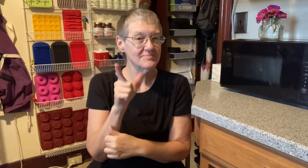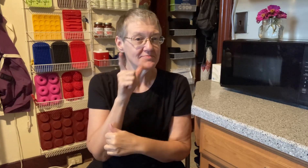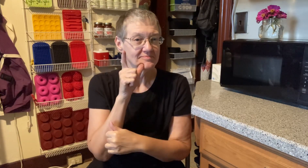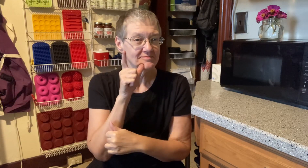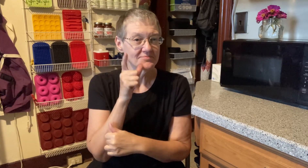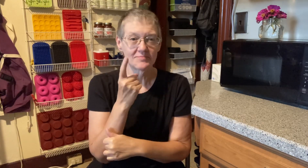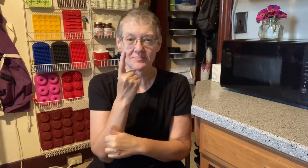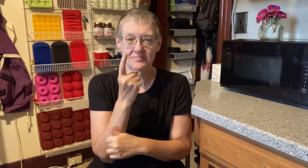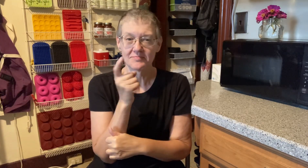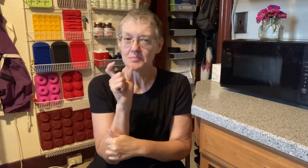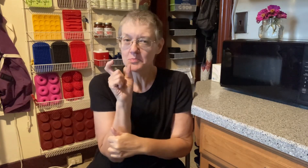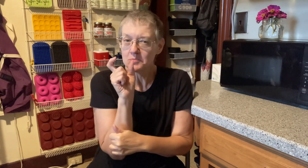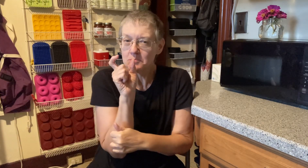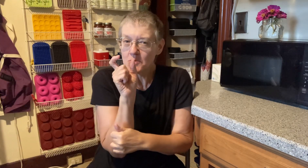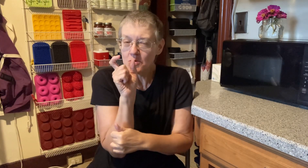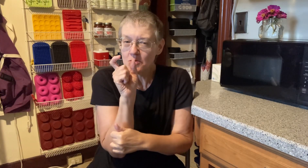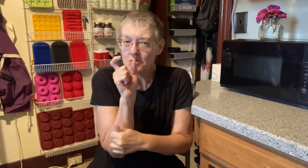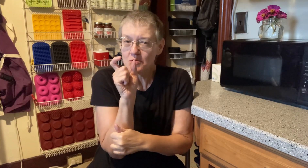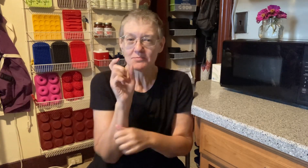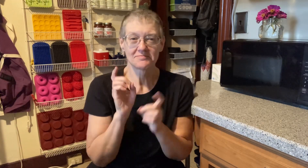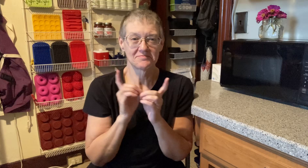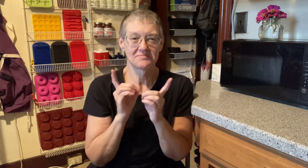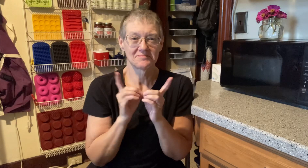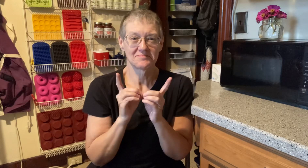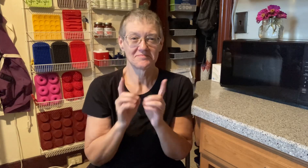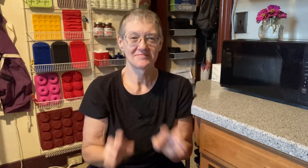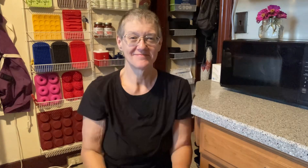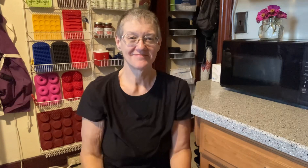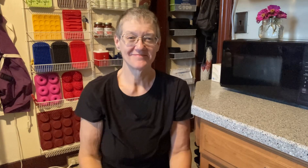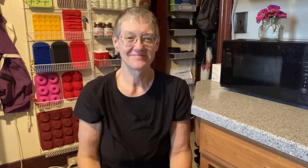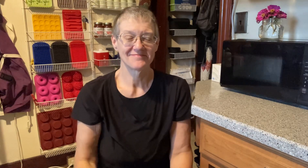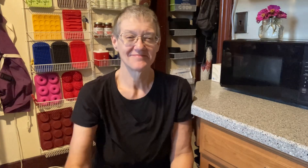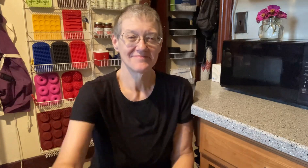He has a small dessert in his lunch every day.